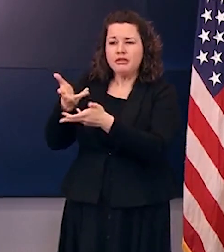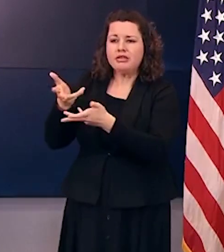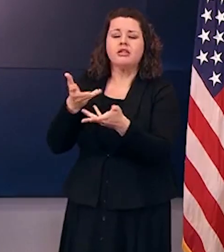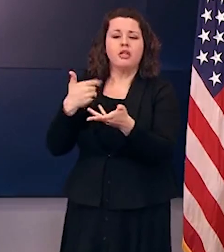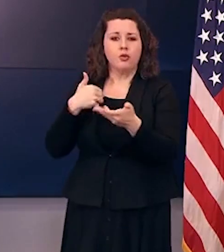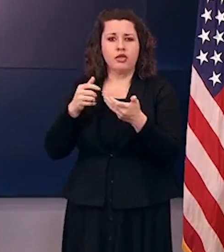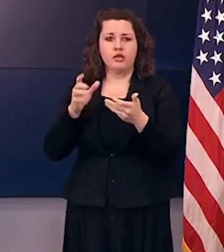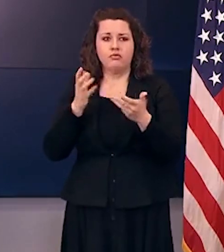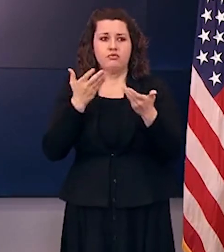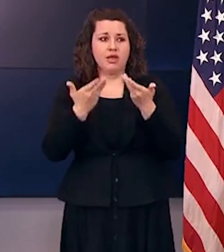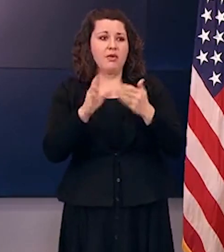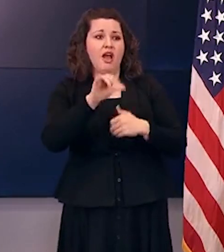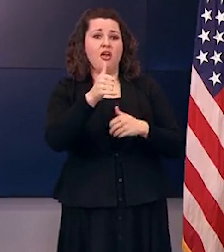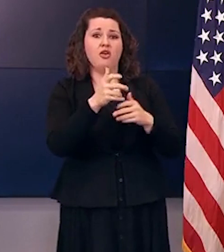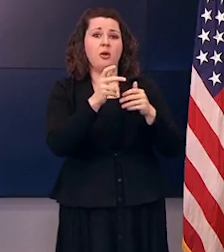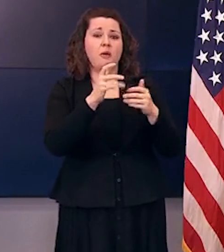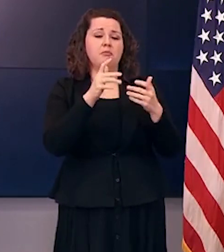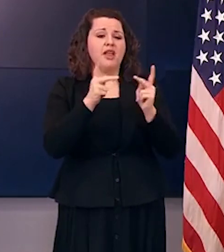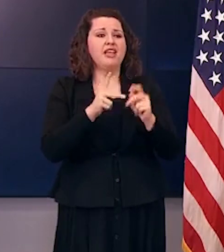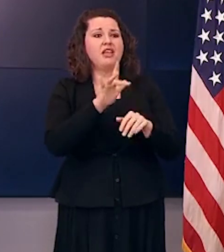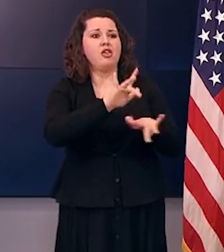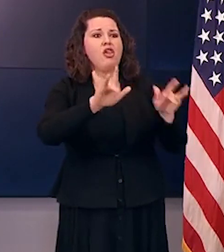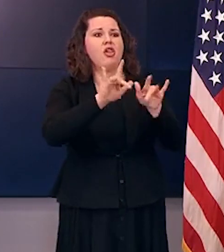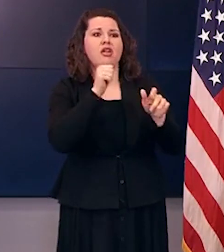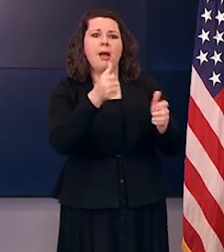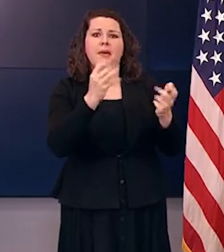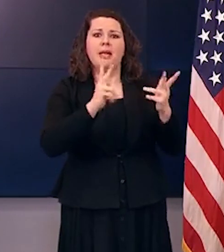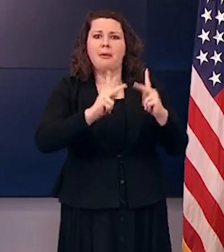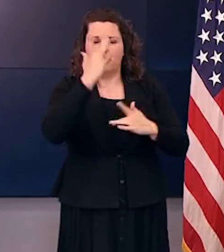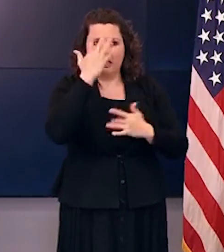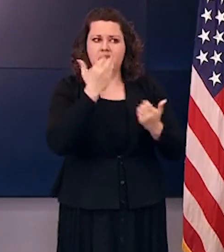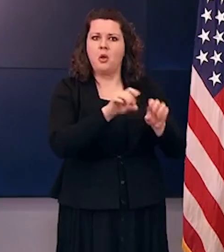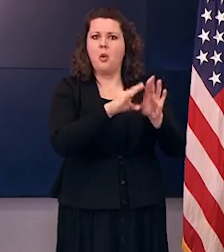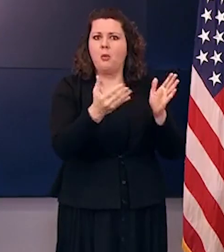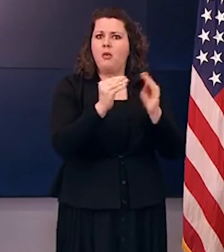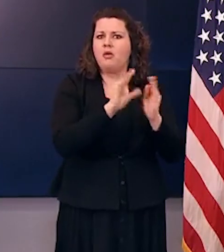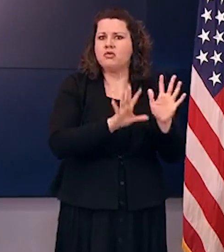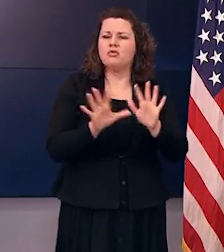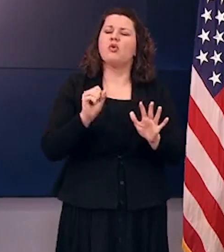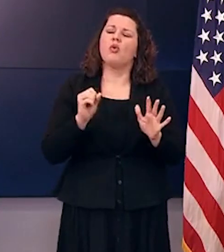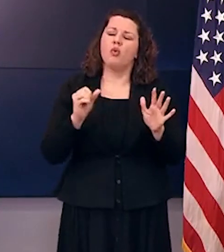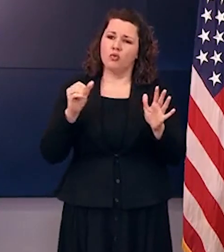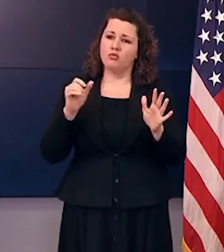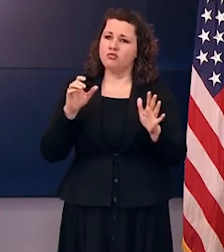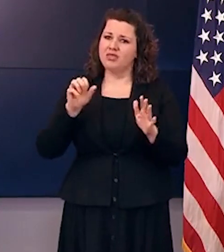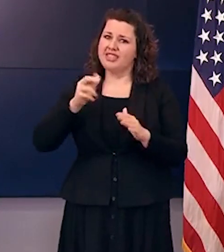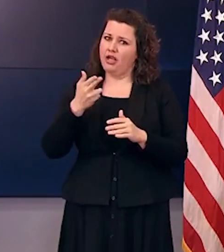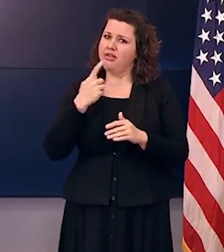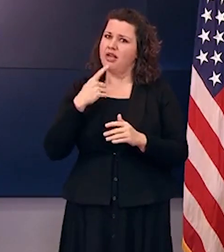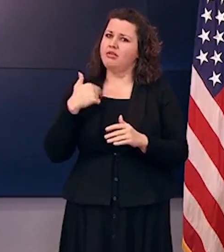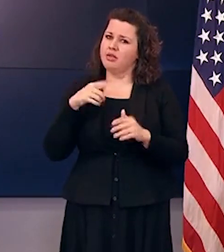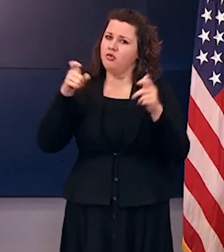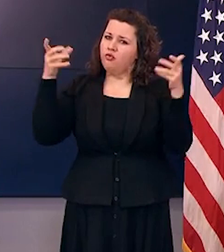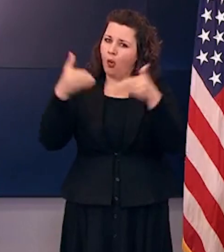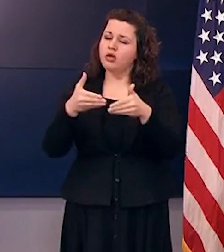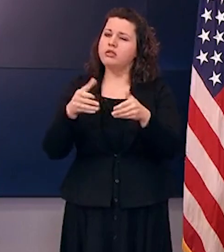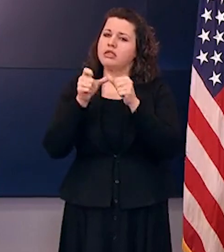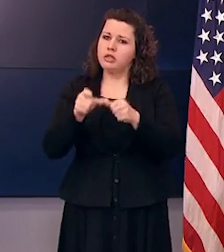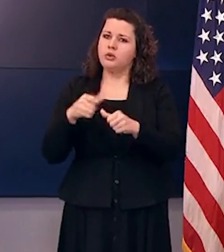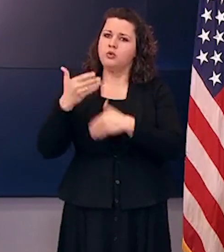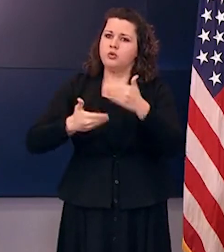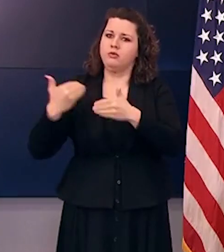up other areas of the state. So as Sarah said, we need to stay focused, continue to do your part, and